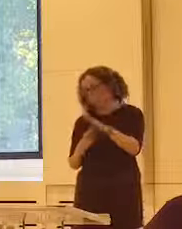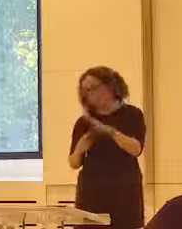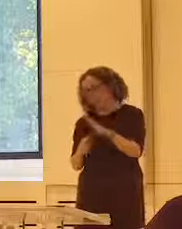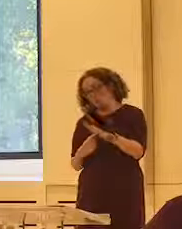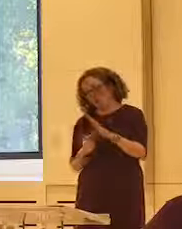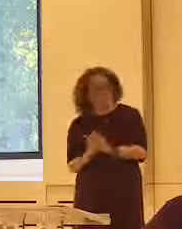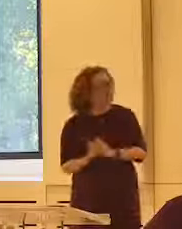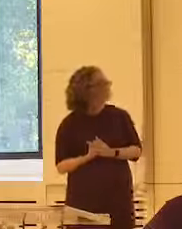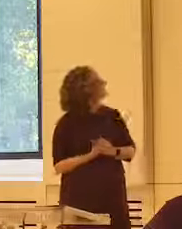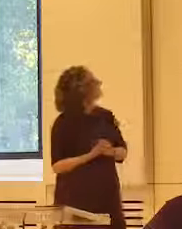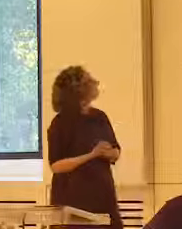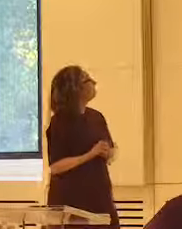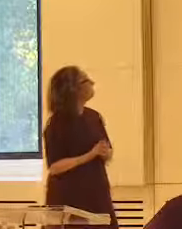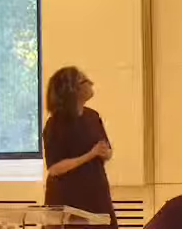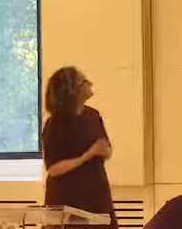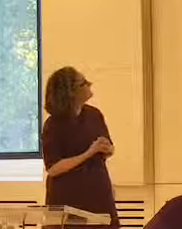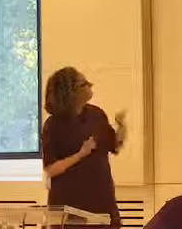early support. That's really important.